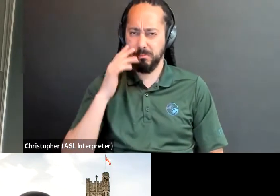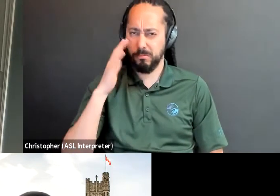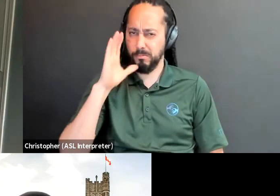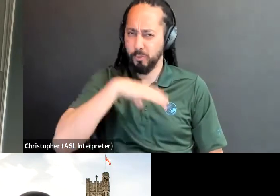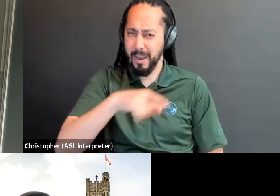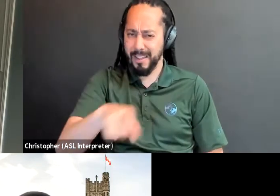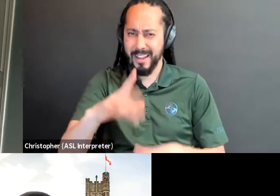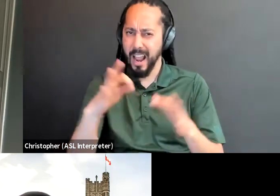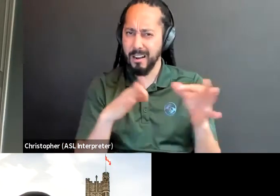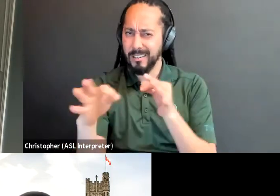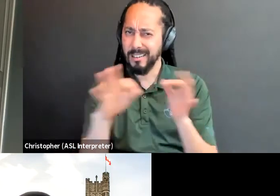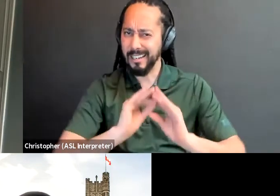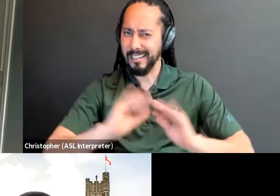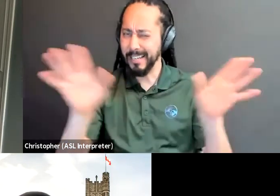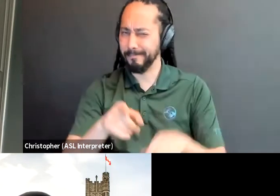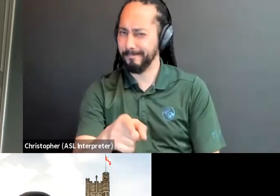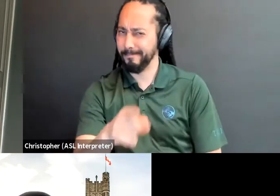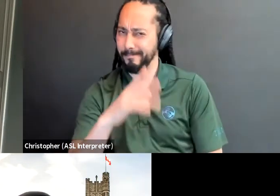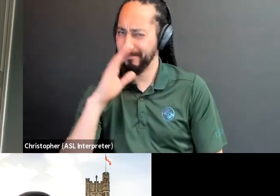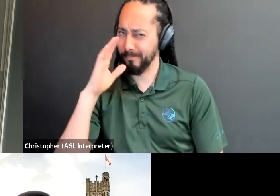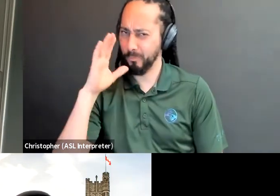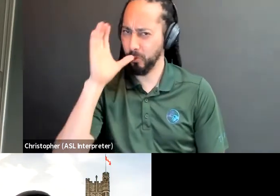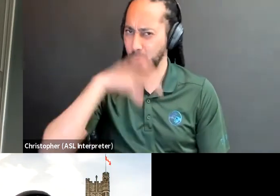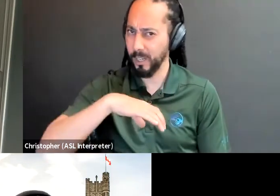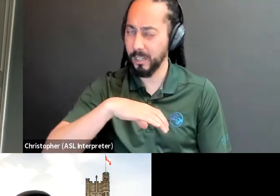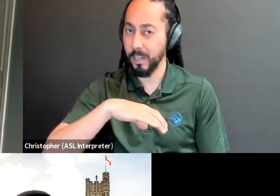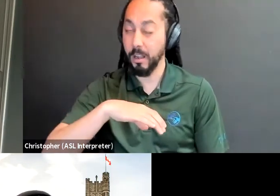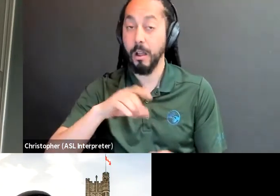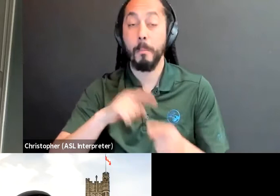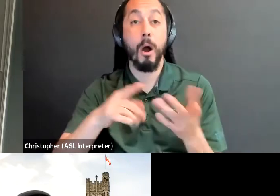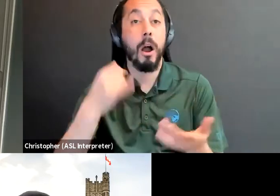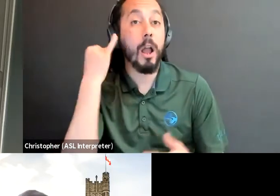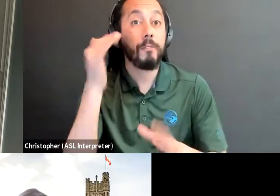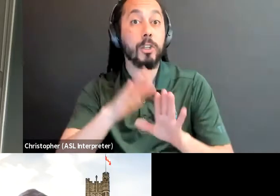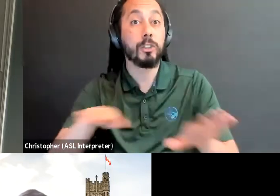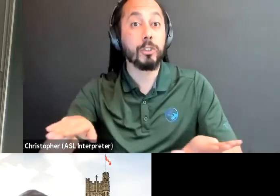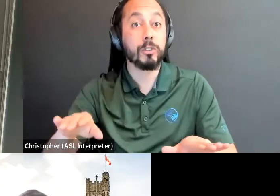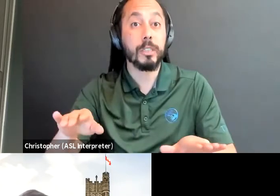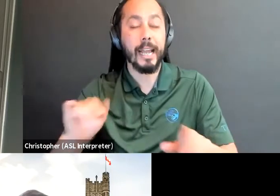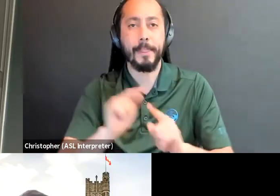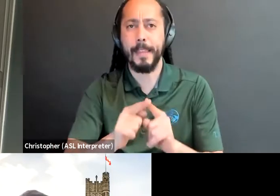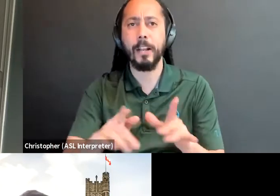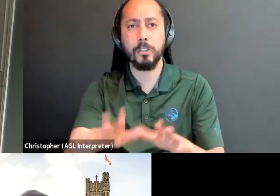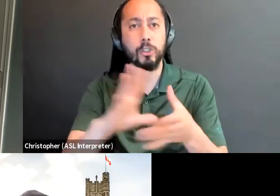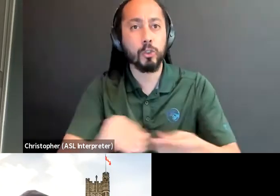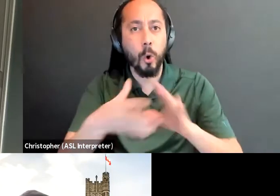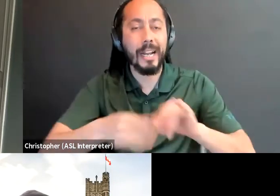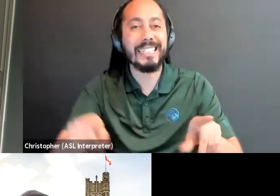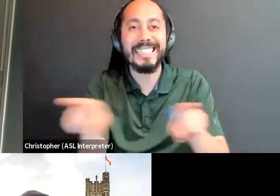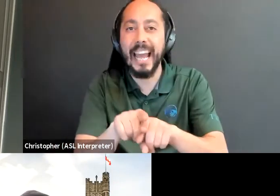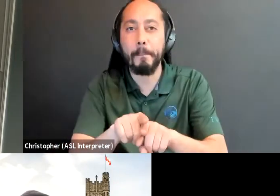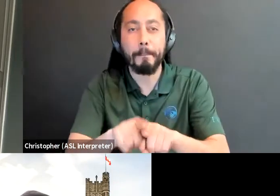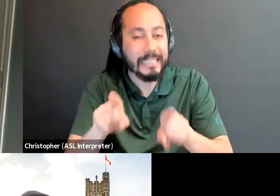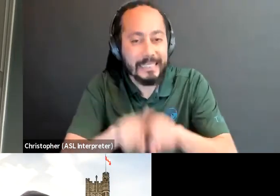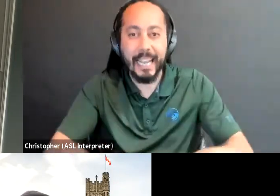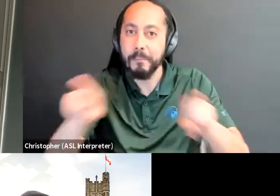children views are really consistent throughout the process, that's seen as also being really suspicious. And third,